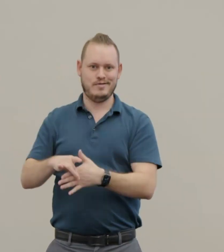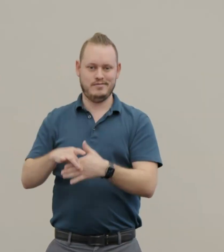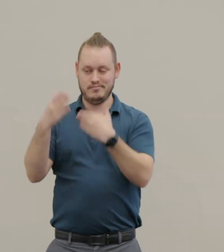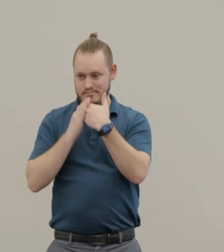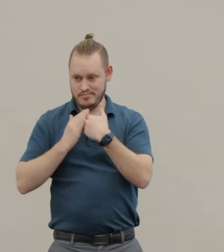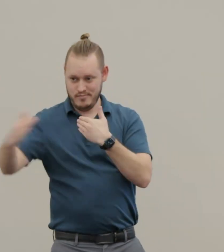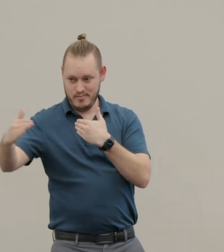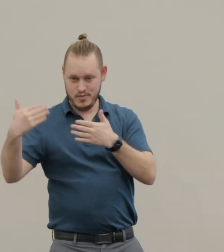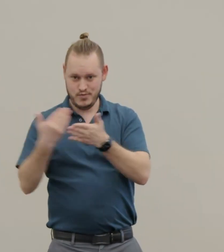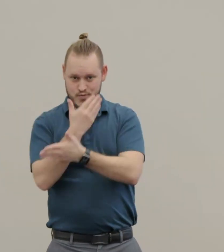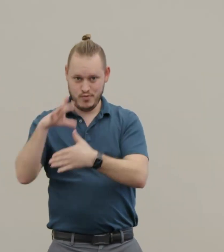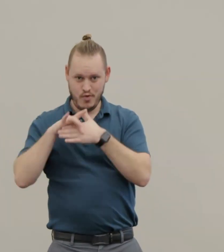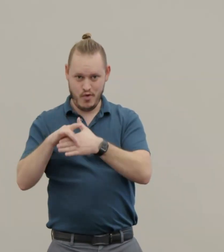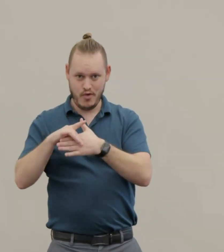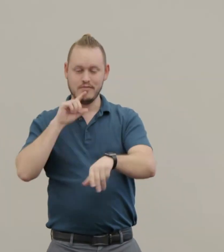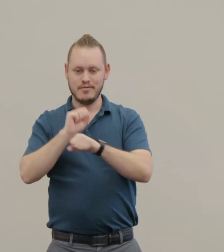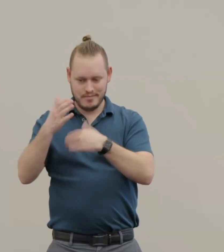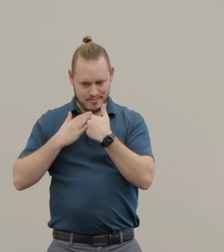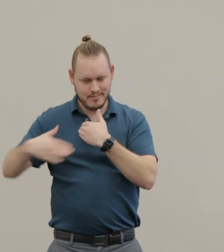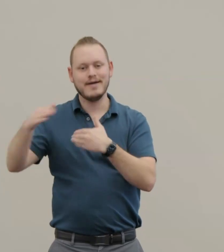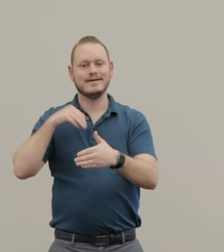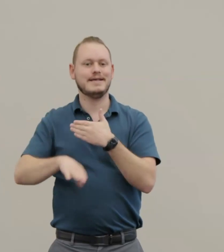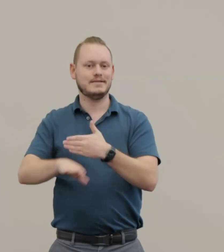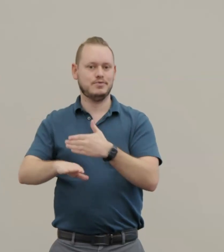forward, the content you create is accessible.